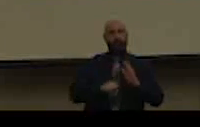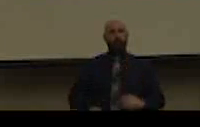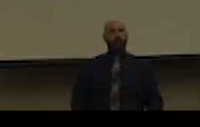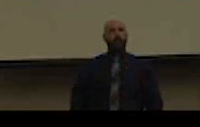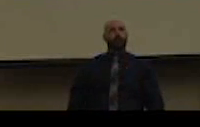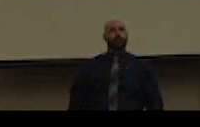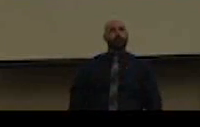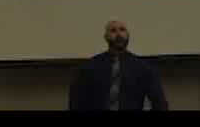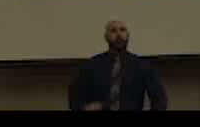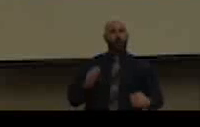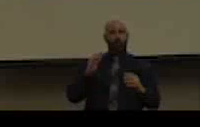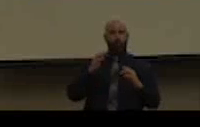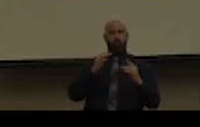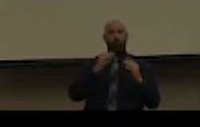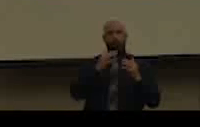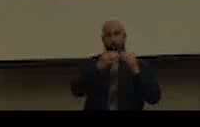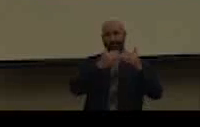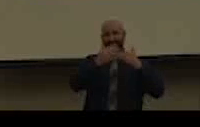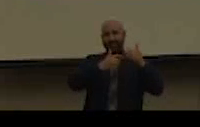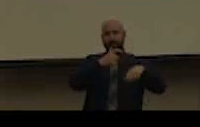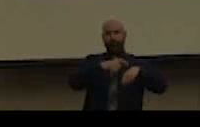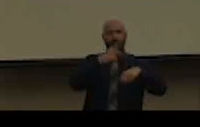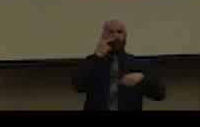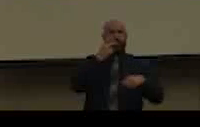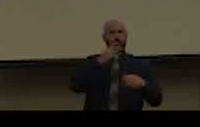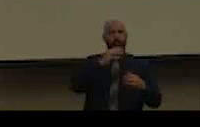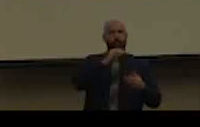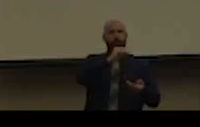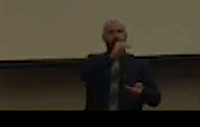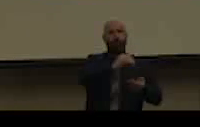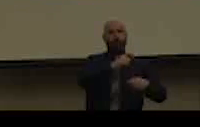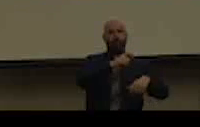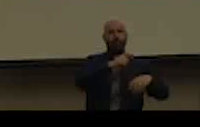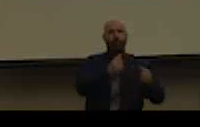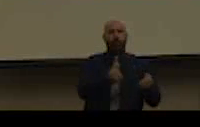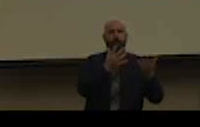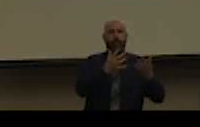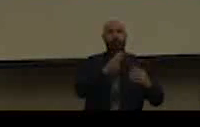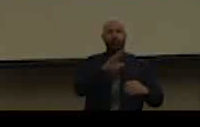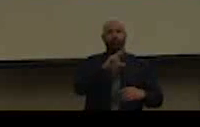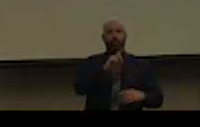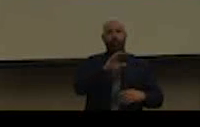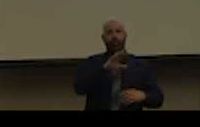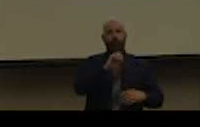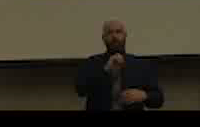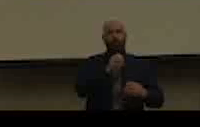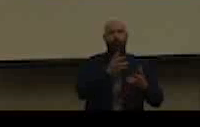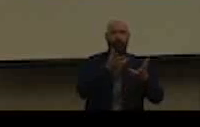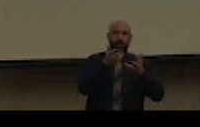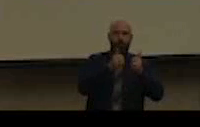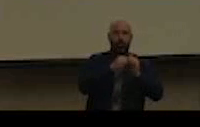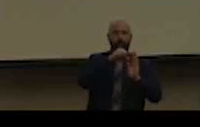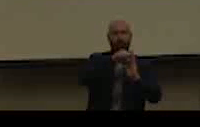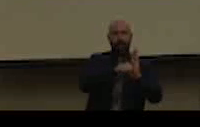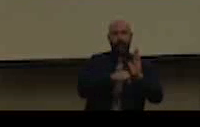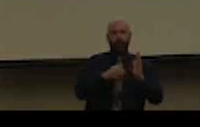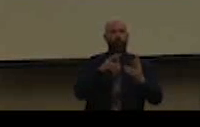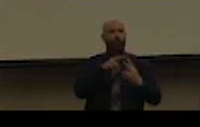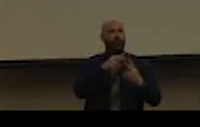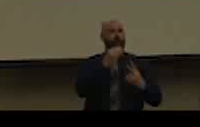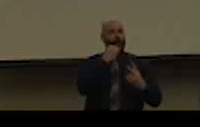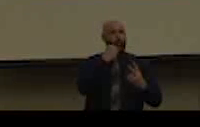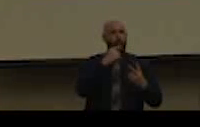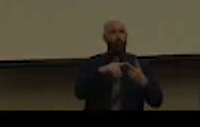number of family child cares that interact with the state at all, whether that's for the food program or for providing services to children. So it used